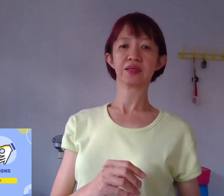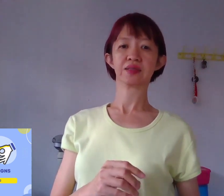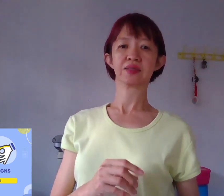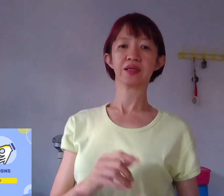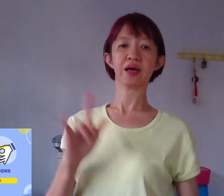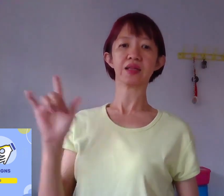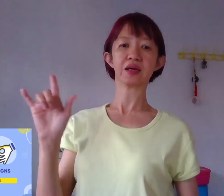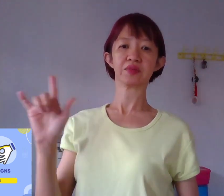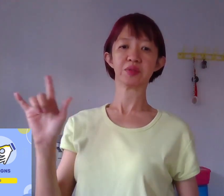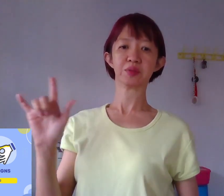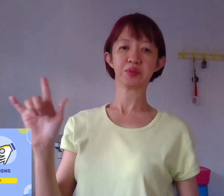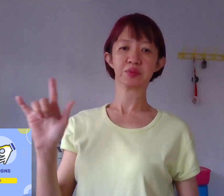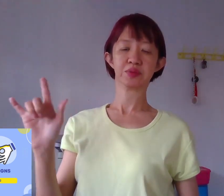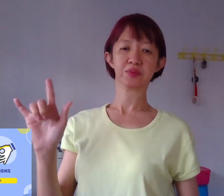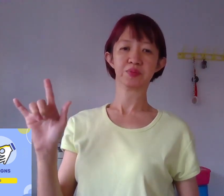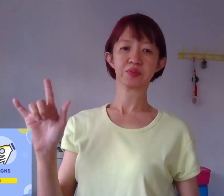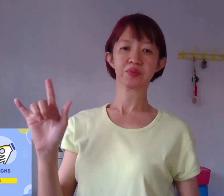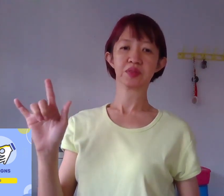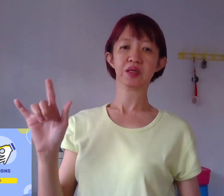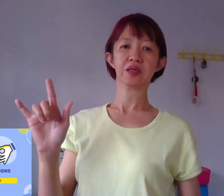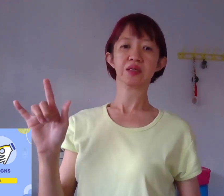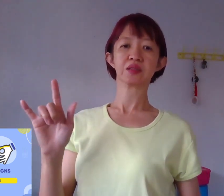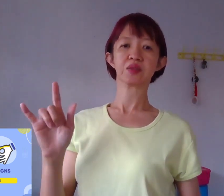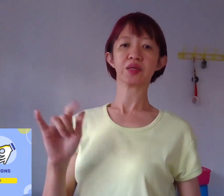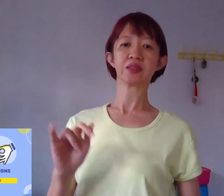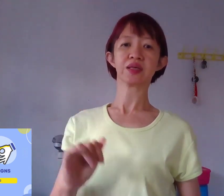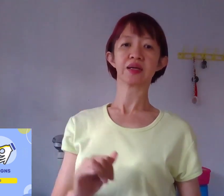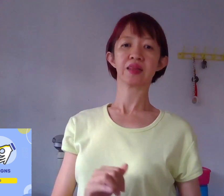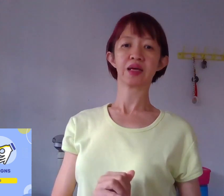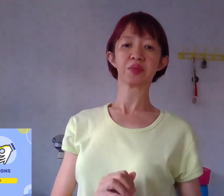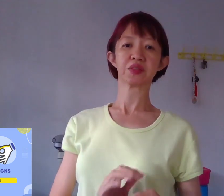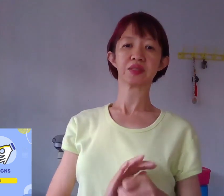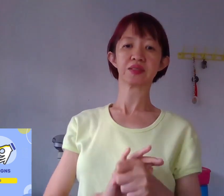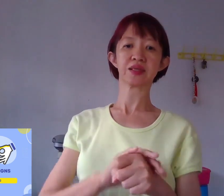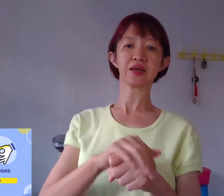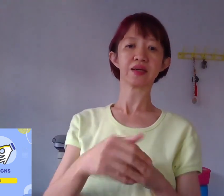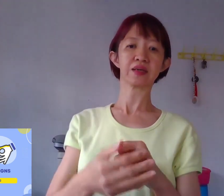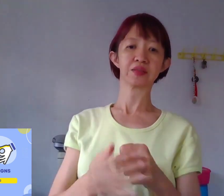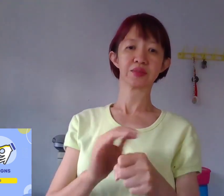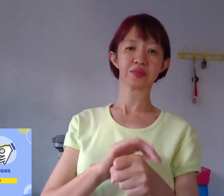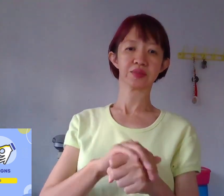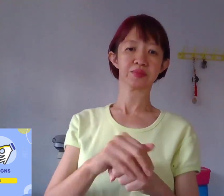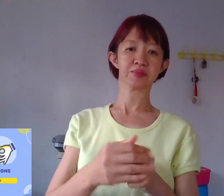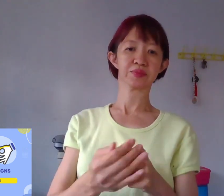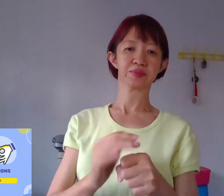And I love you. In Korean Sign Language is sarangheyo.